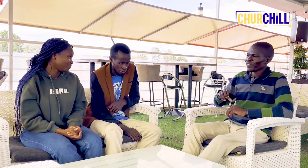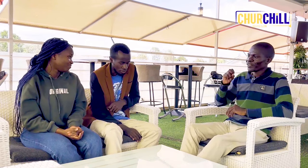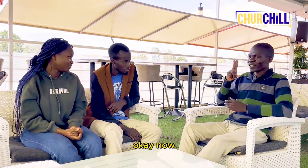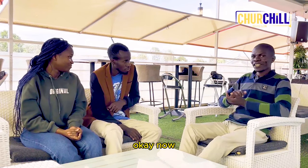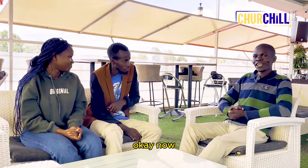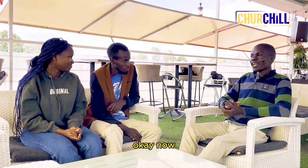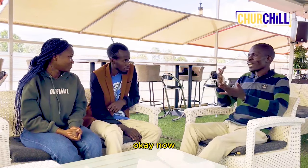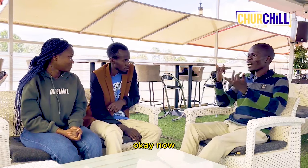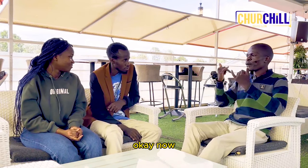Okay. Now,